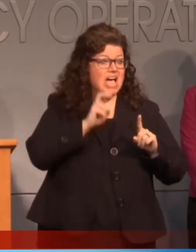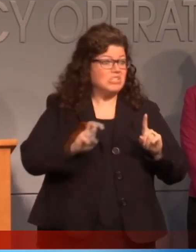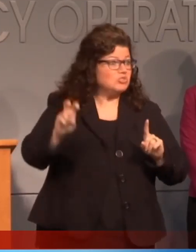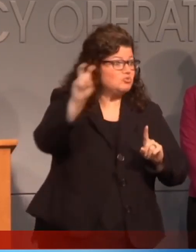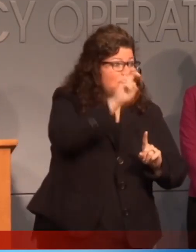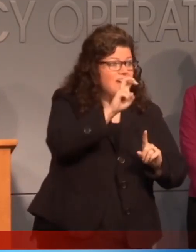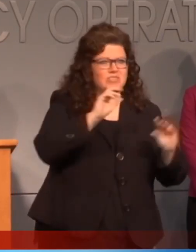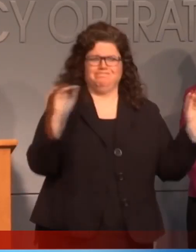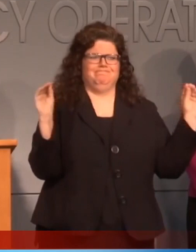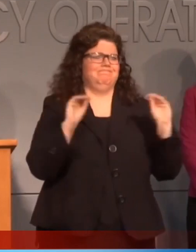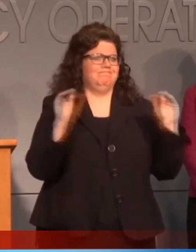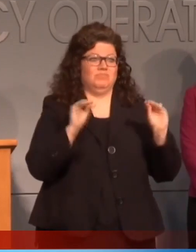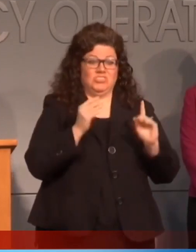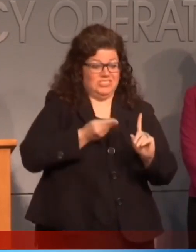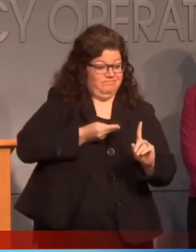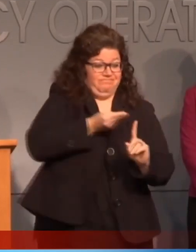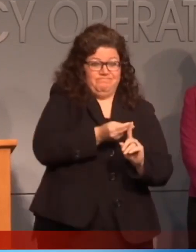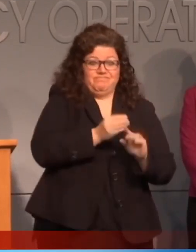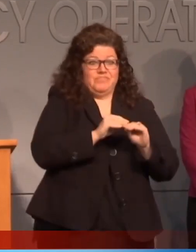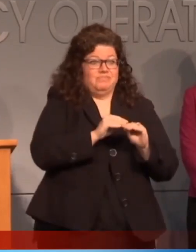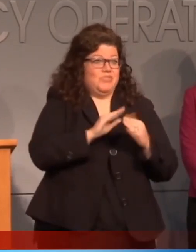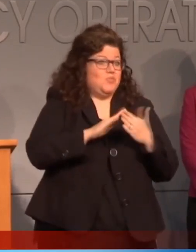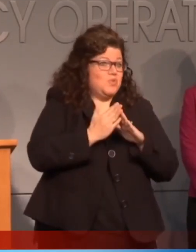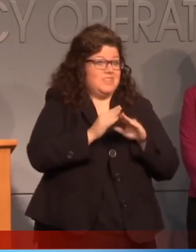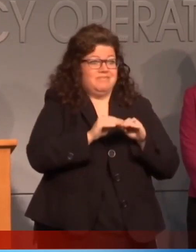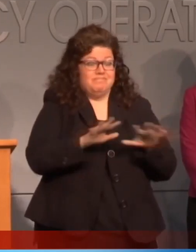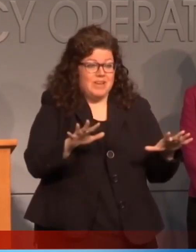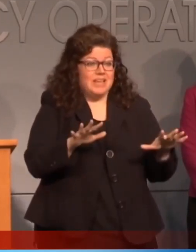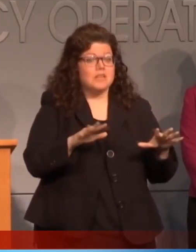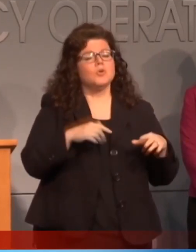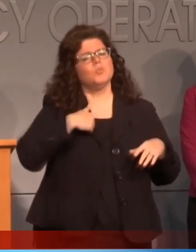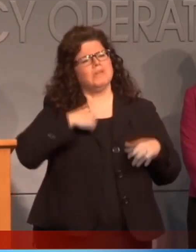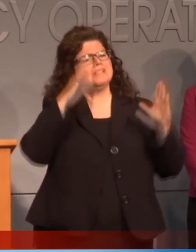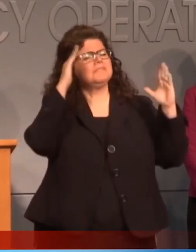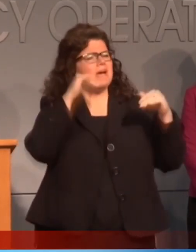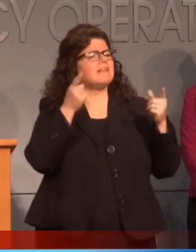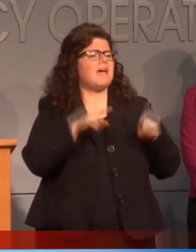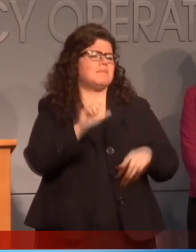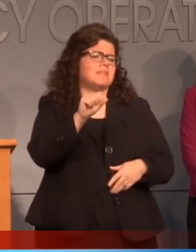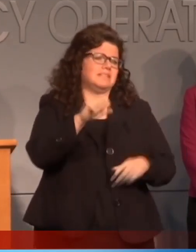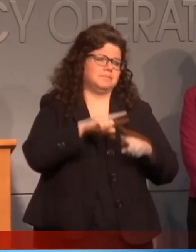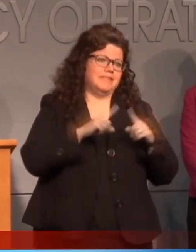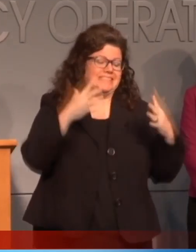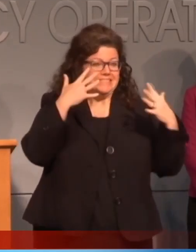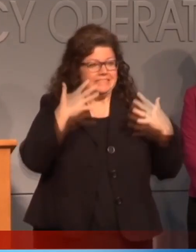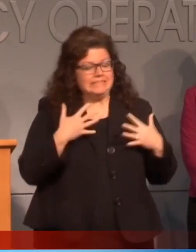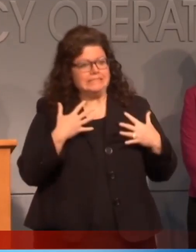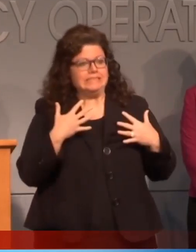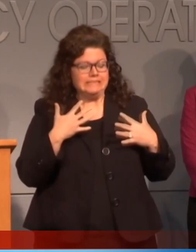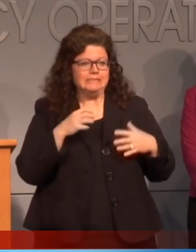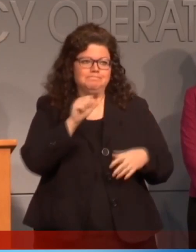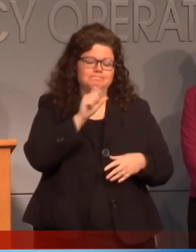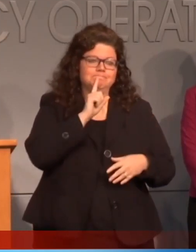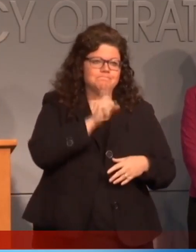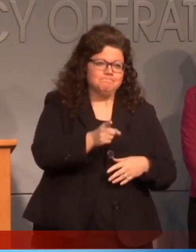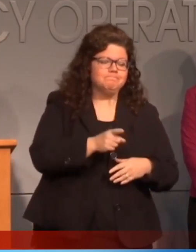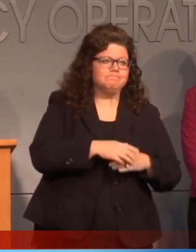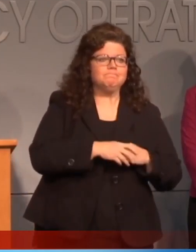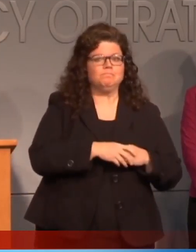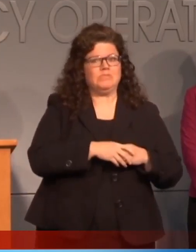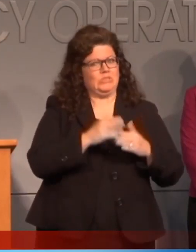case. This is an expected but still unfortunate benchmark in this